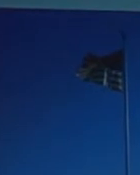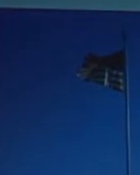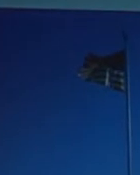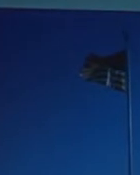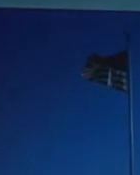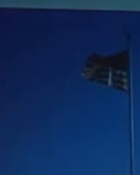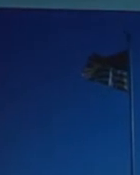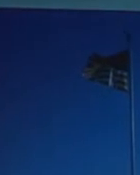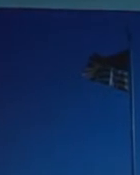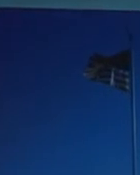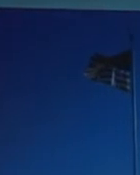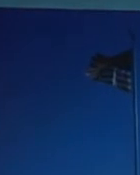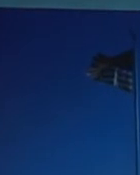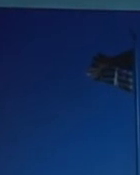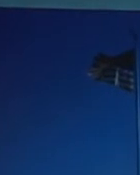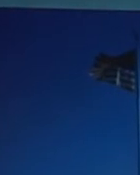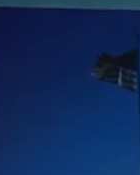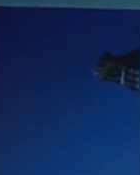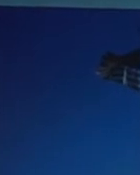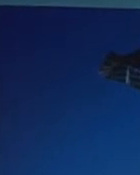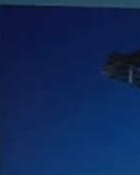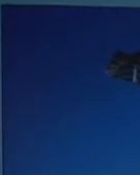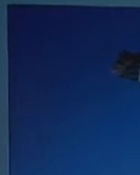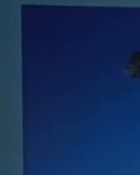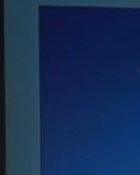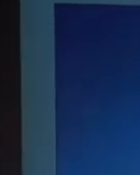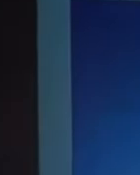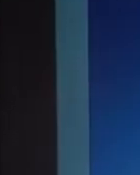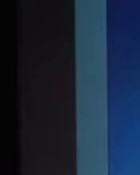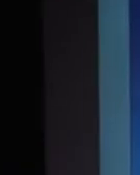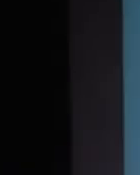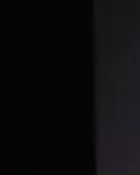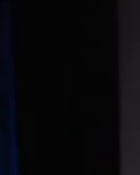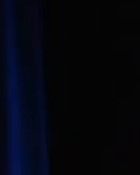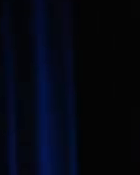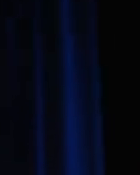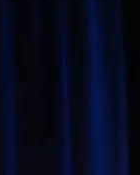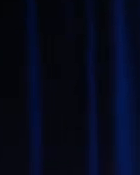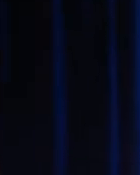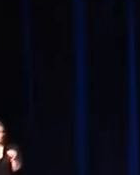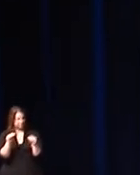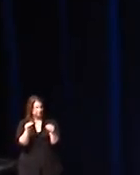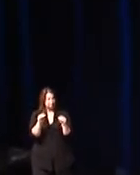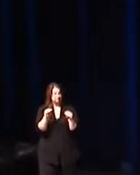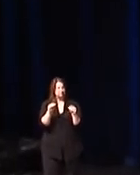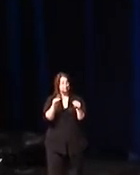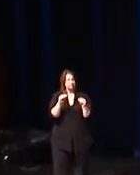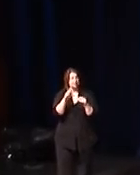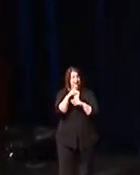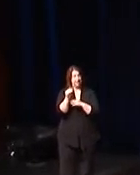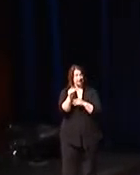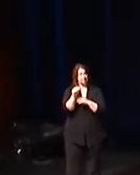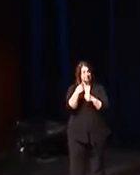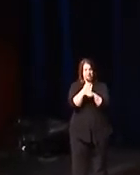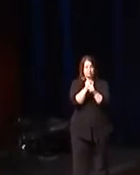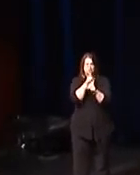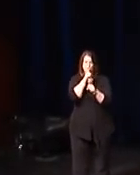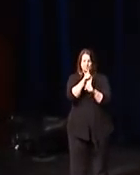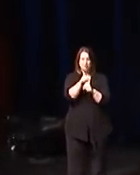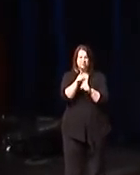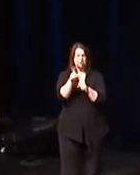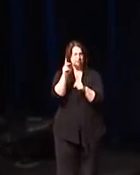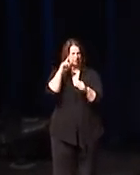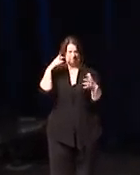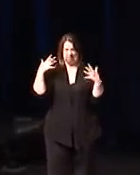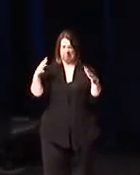got the flag there waving. And the flag has rapid movement, high contrast of light and dark, and it makes a real scary,